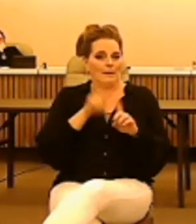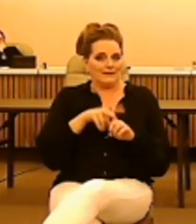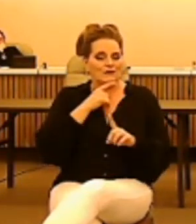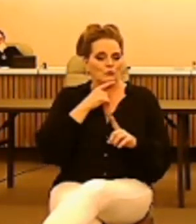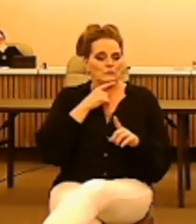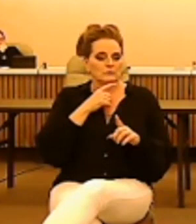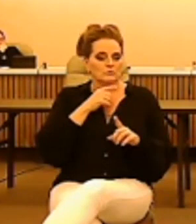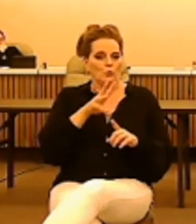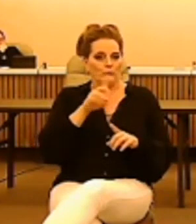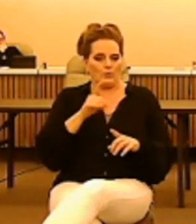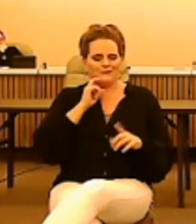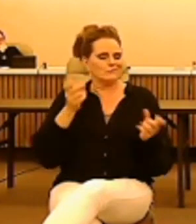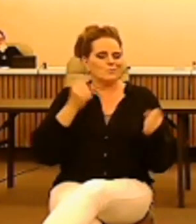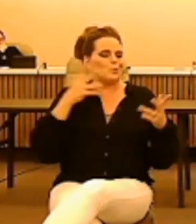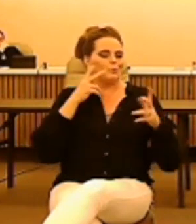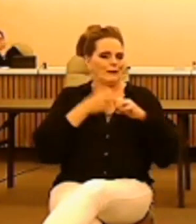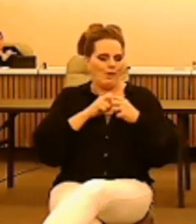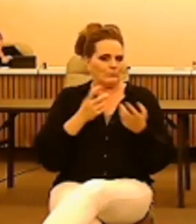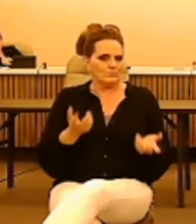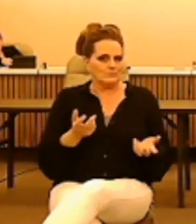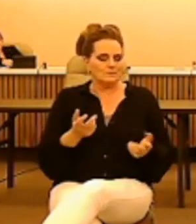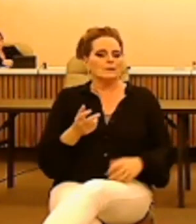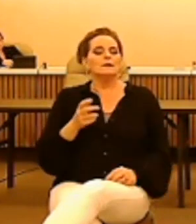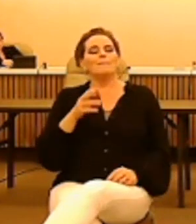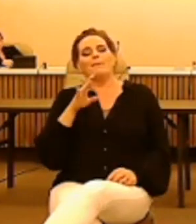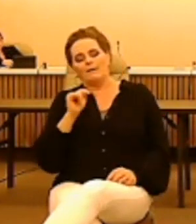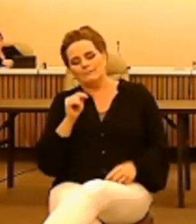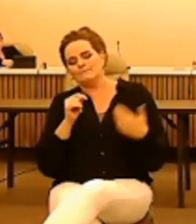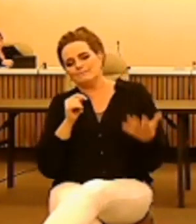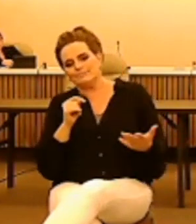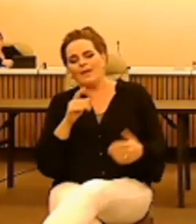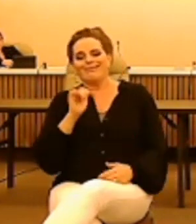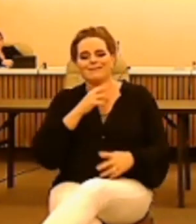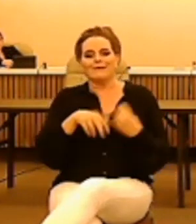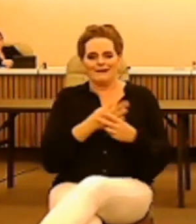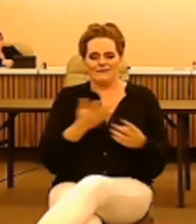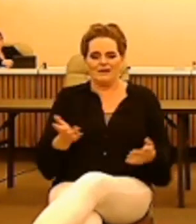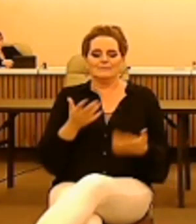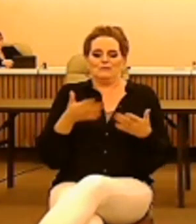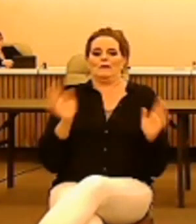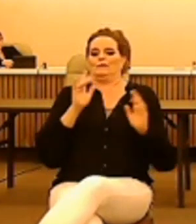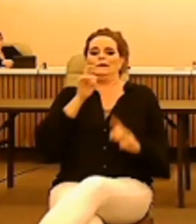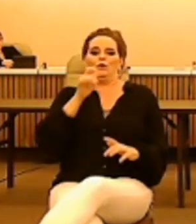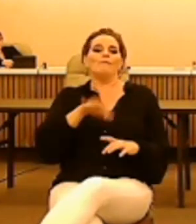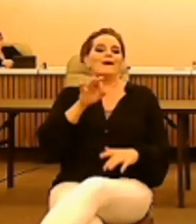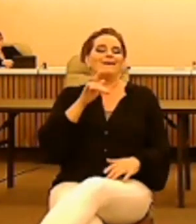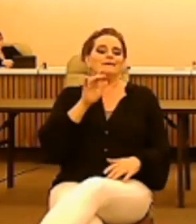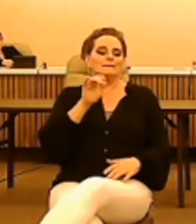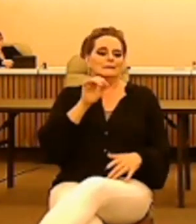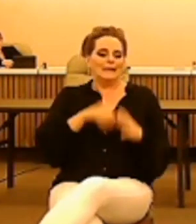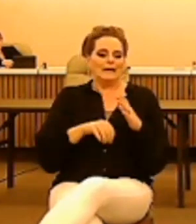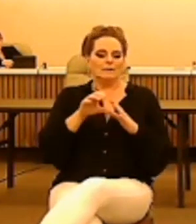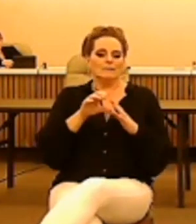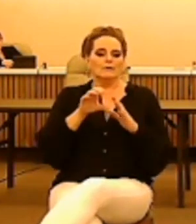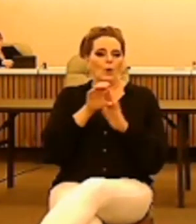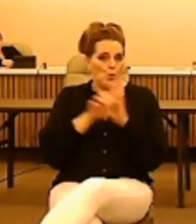problems with it. So, but that's the type of stuff you typically do not find in the code